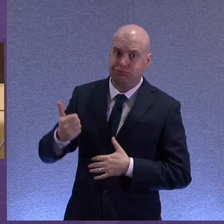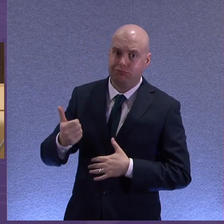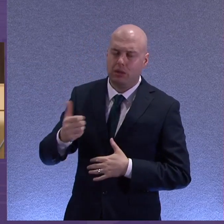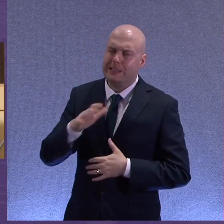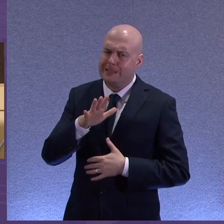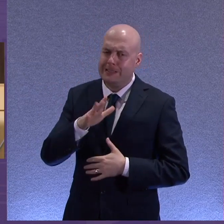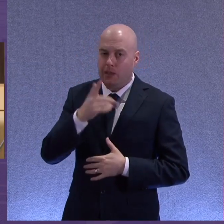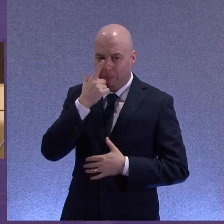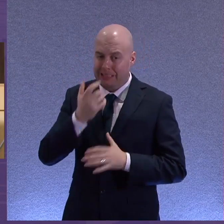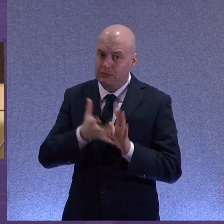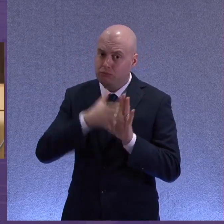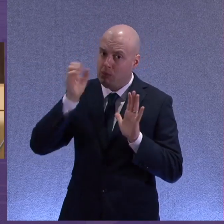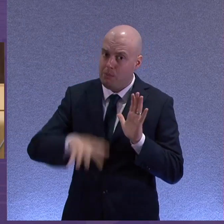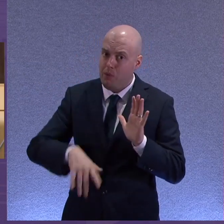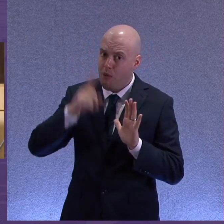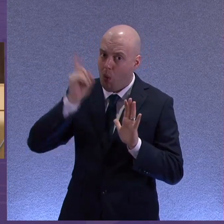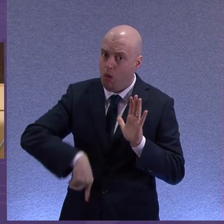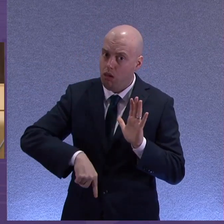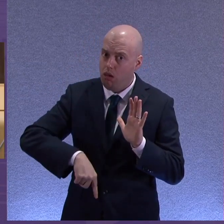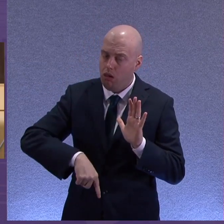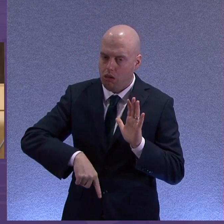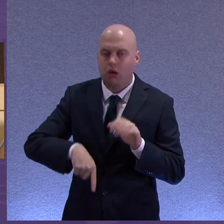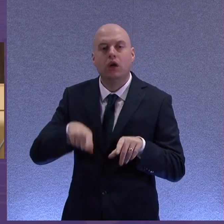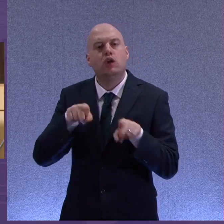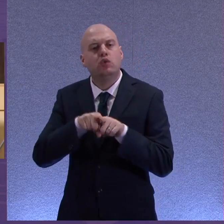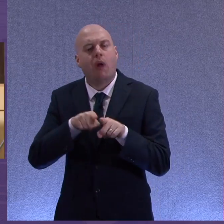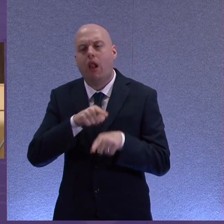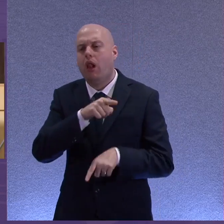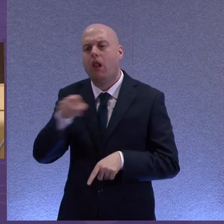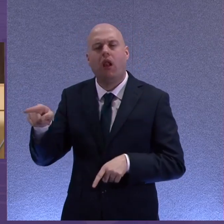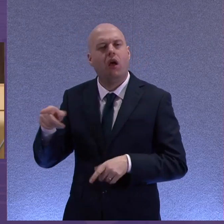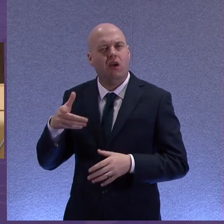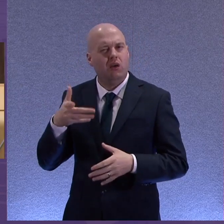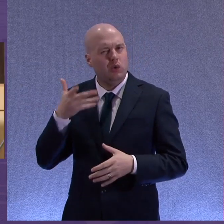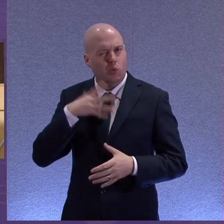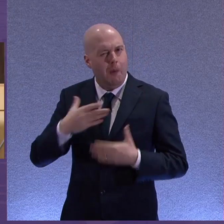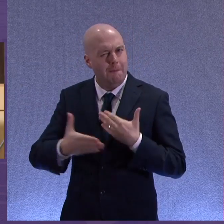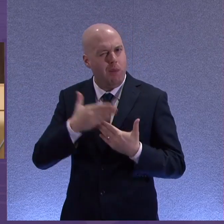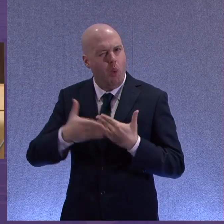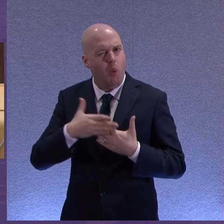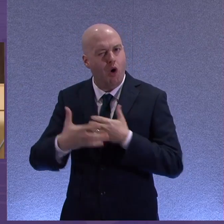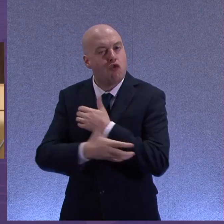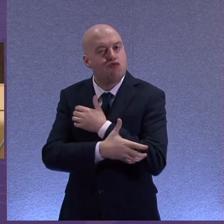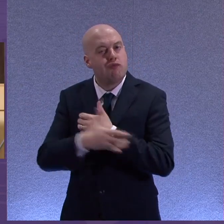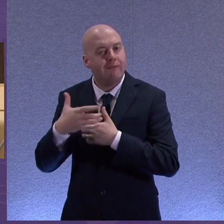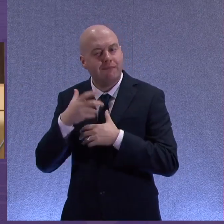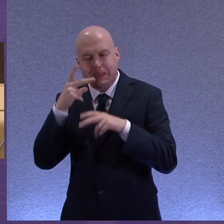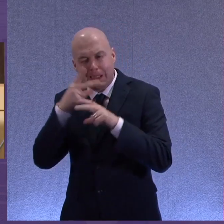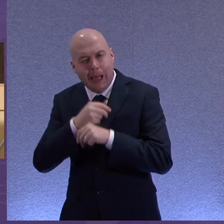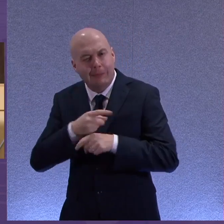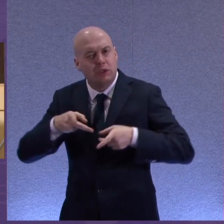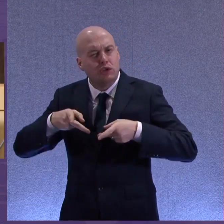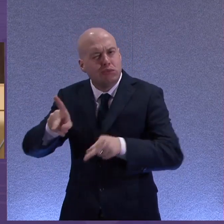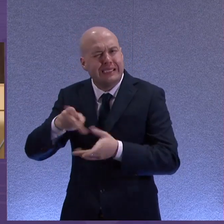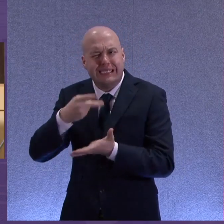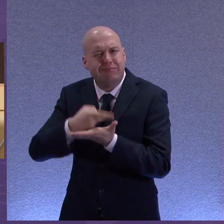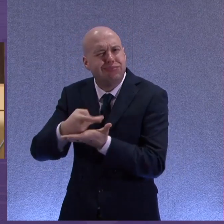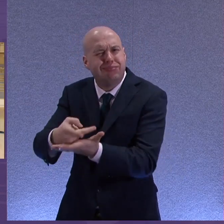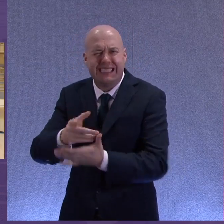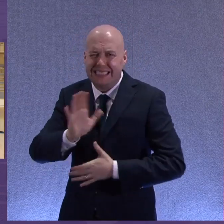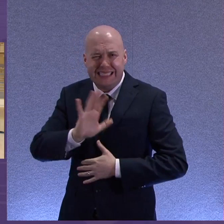they are not criminalised in any way? And can she give any details of any package that they are intending to announce to help rough